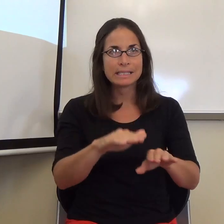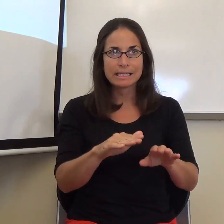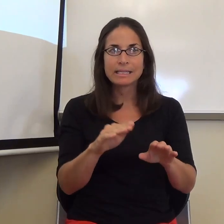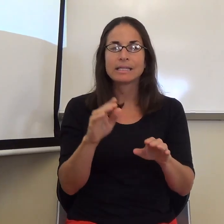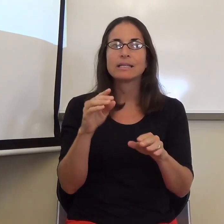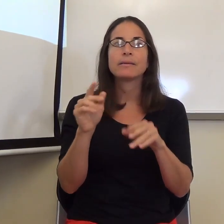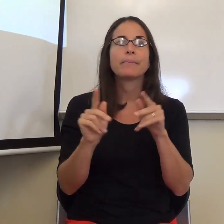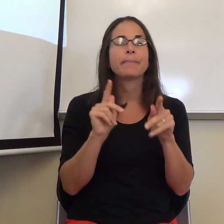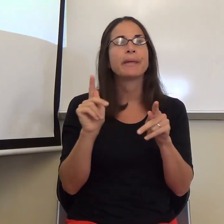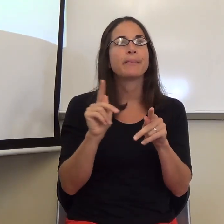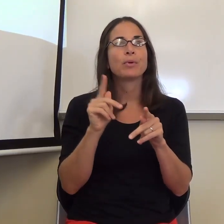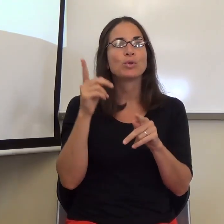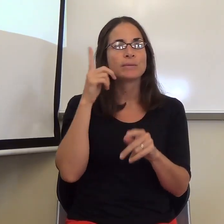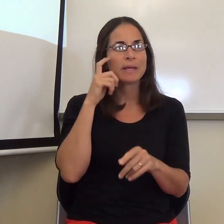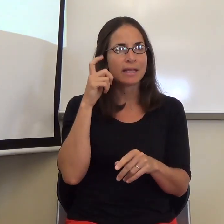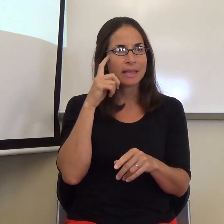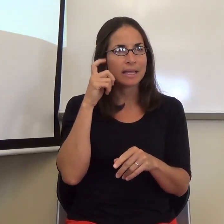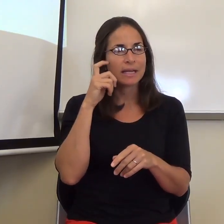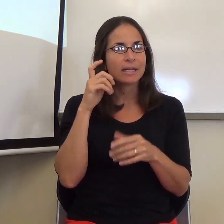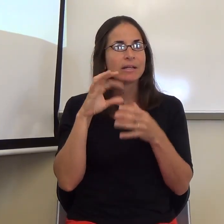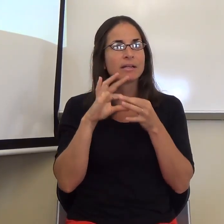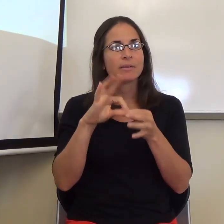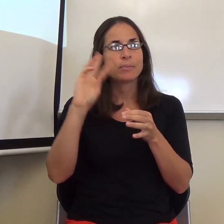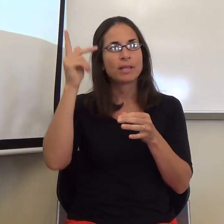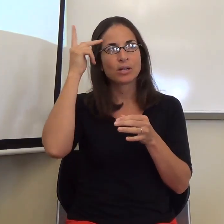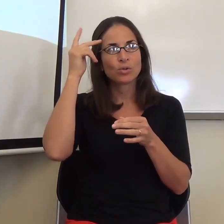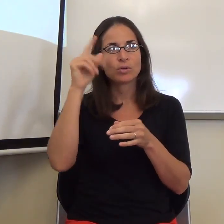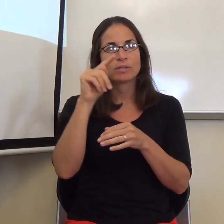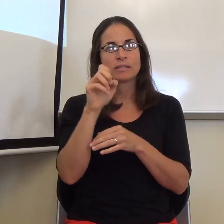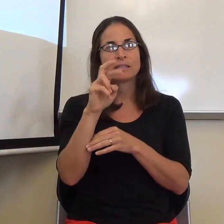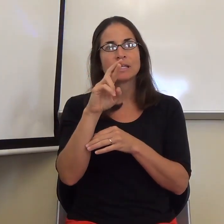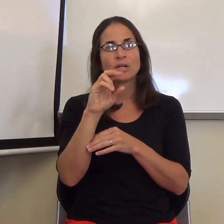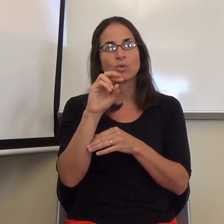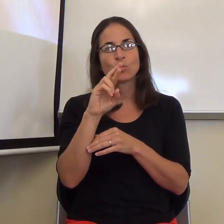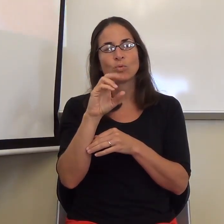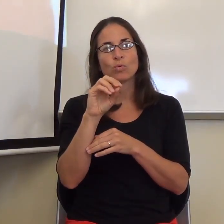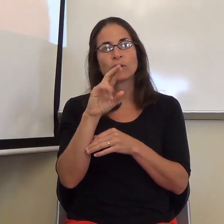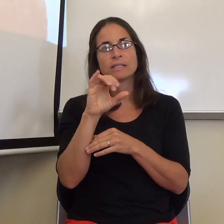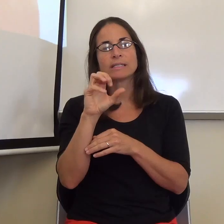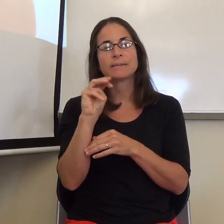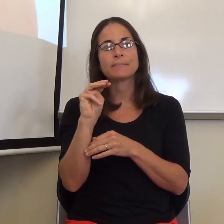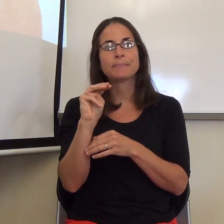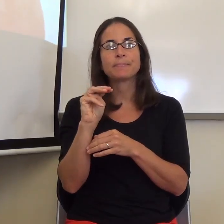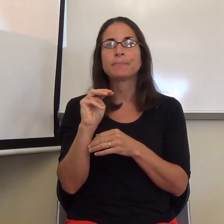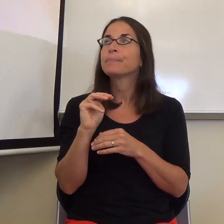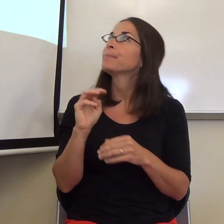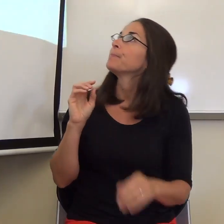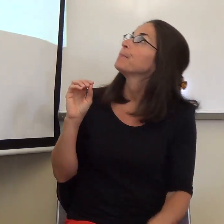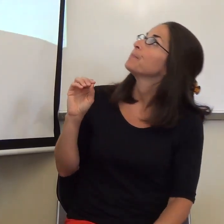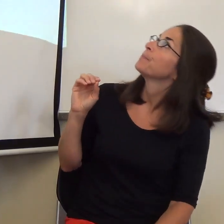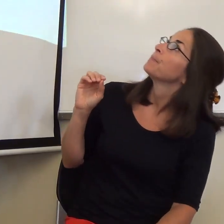people speculated about political terrorism. What does this word mean?